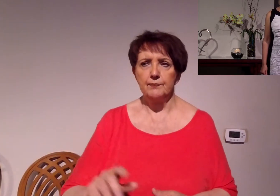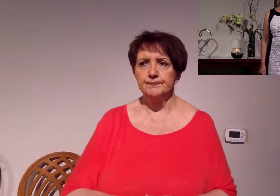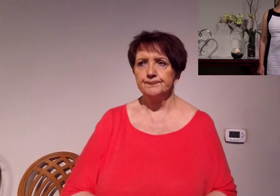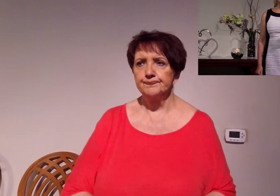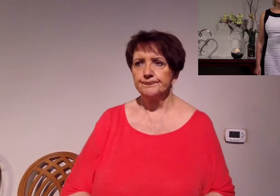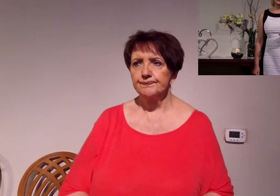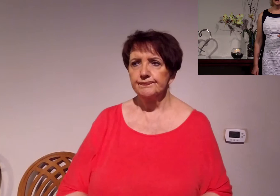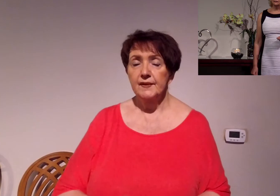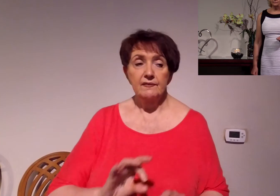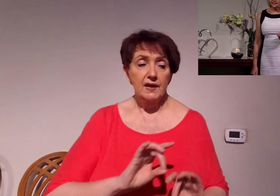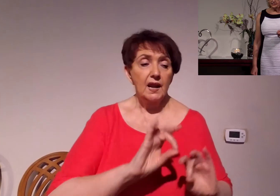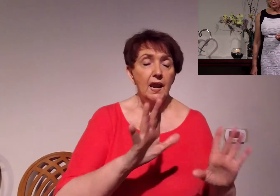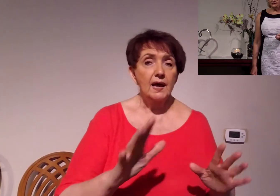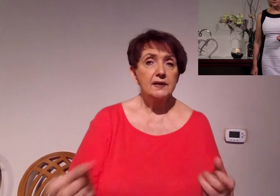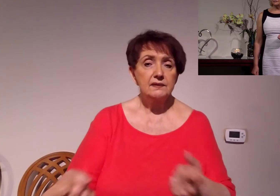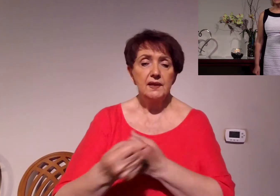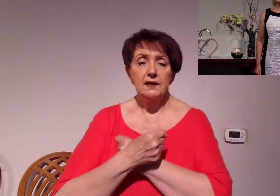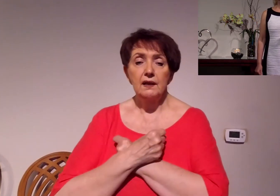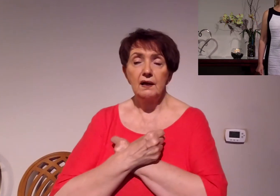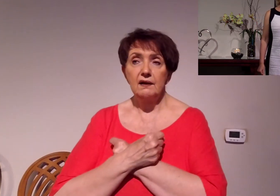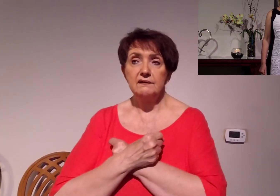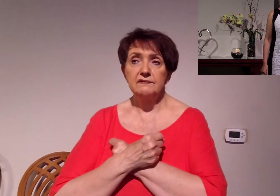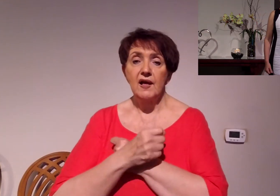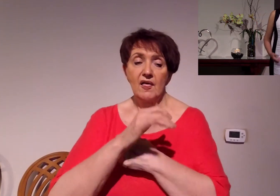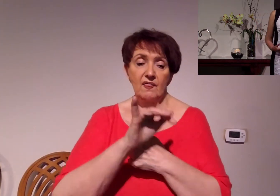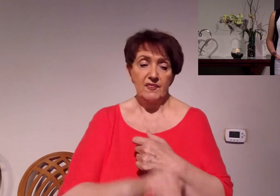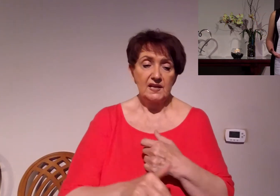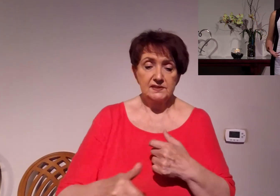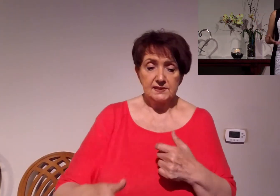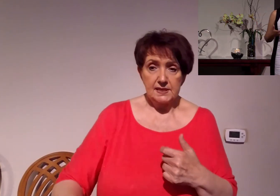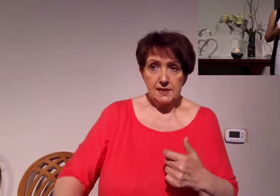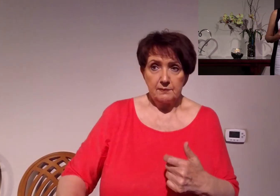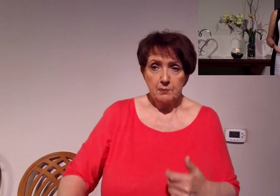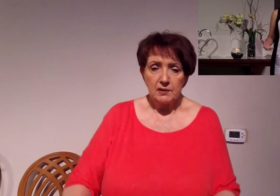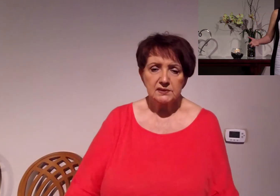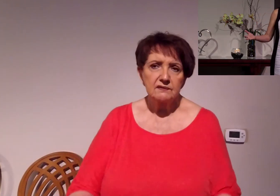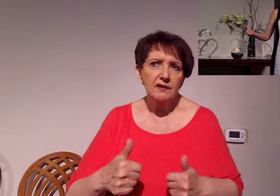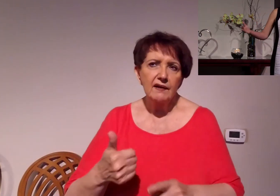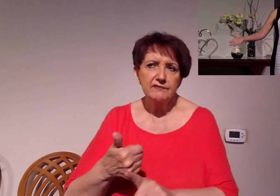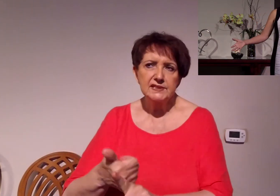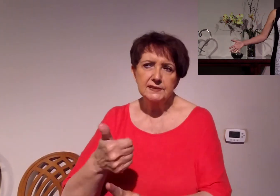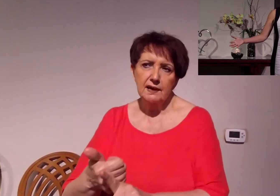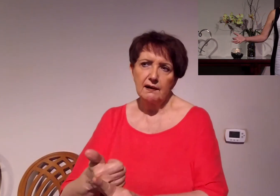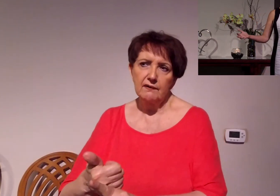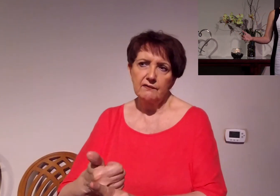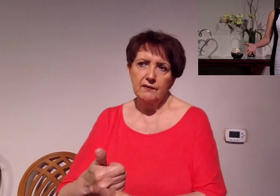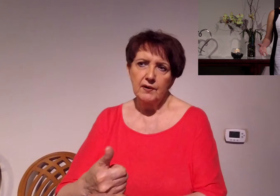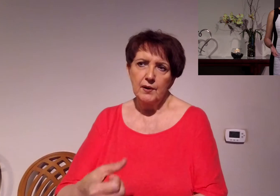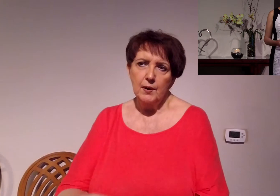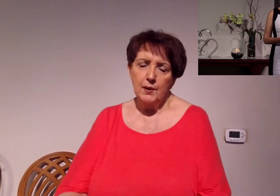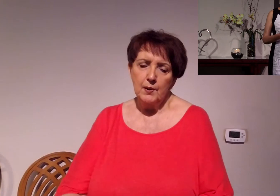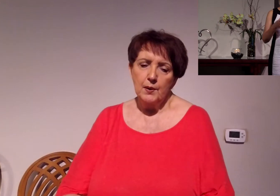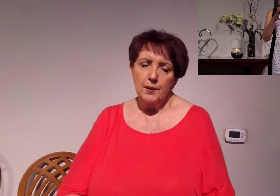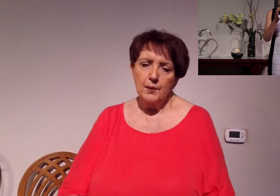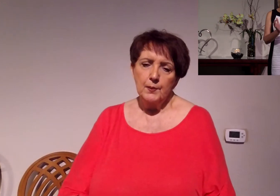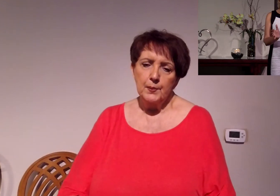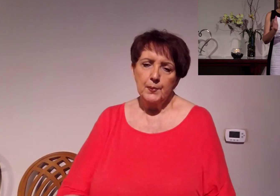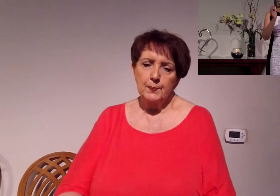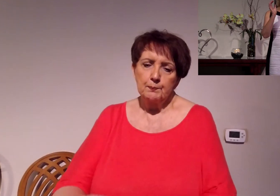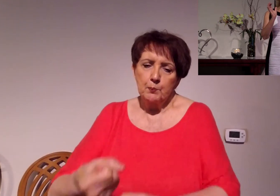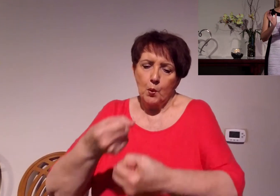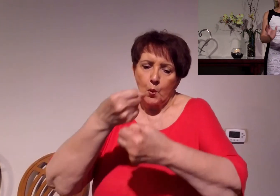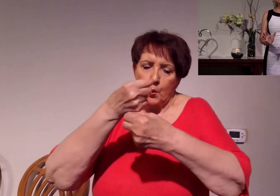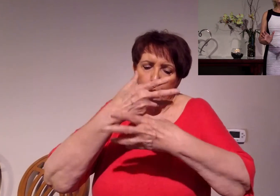That light and that love is the impulse of life itself, pouring itself into